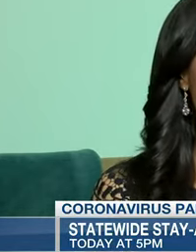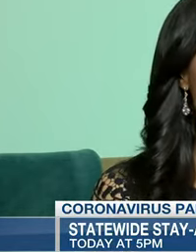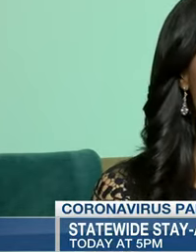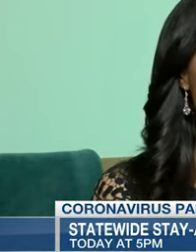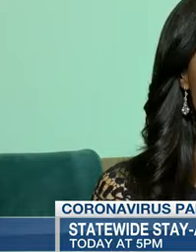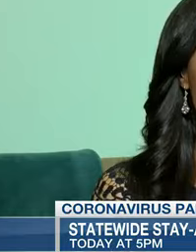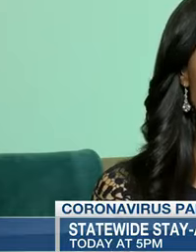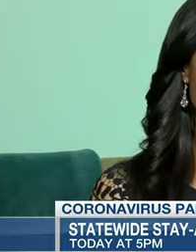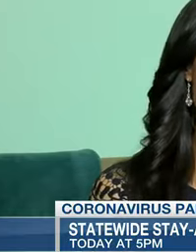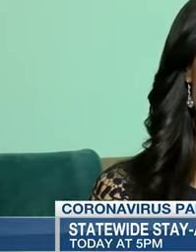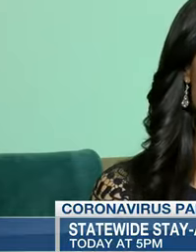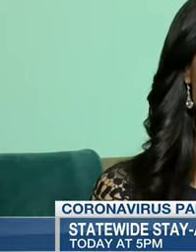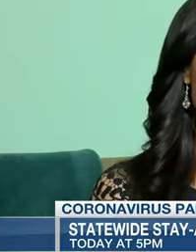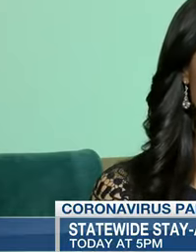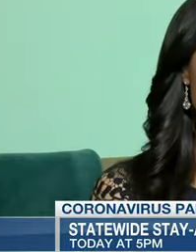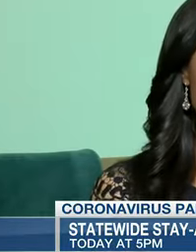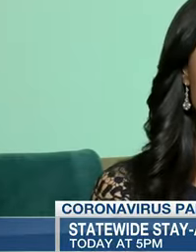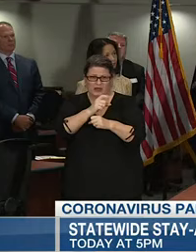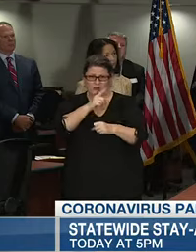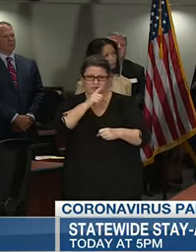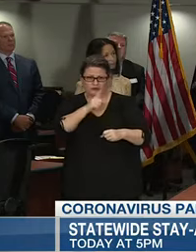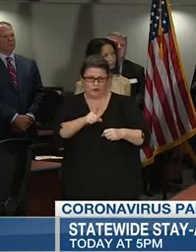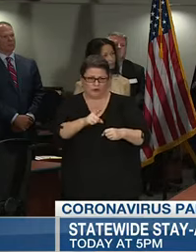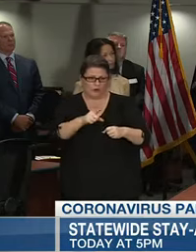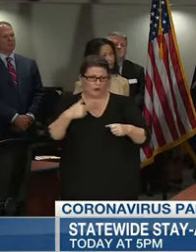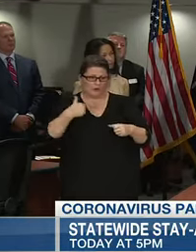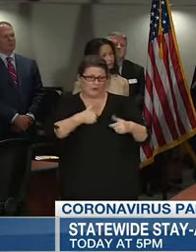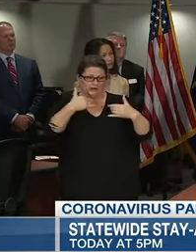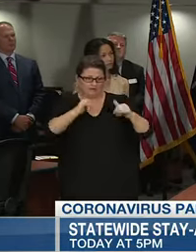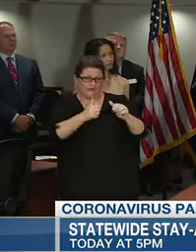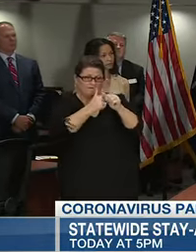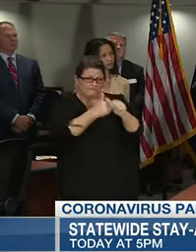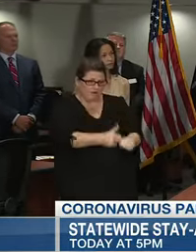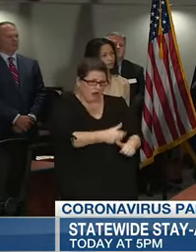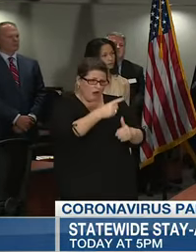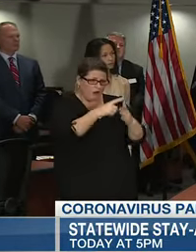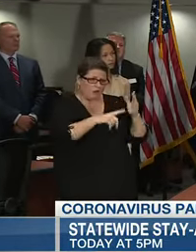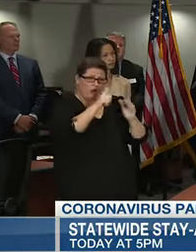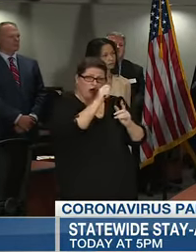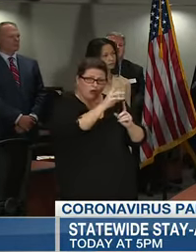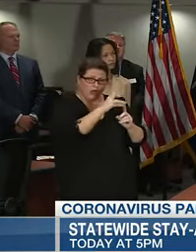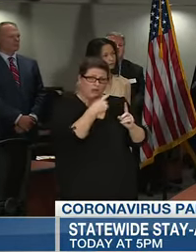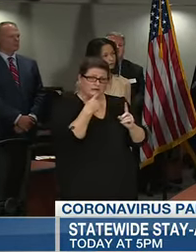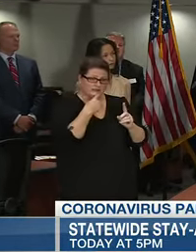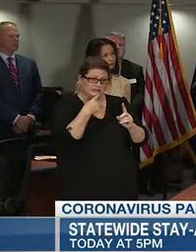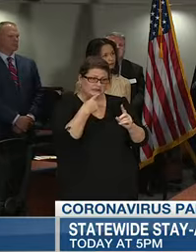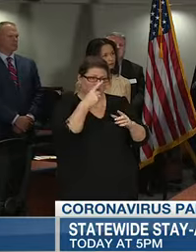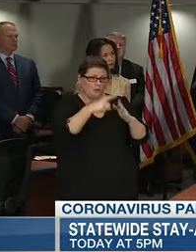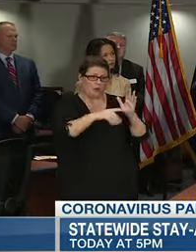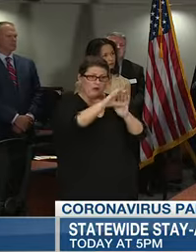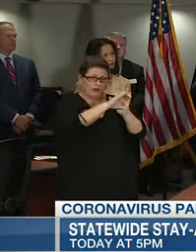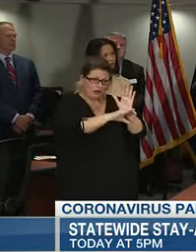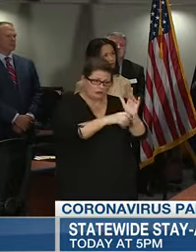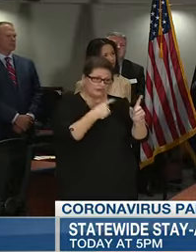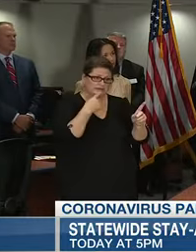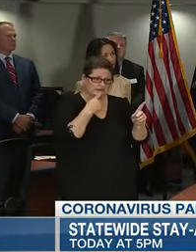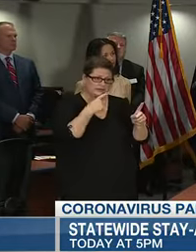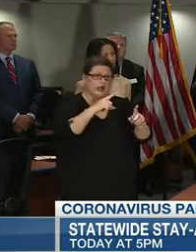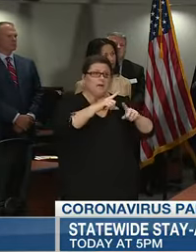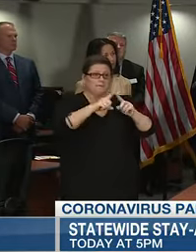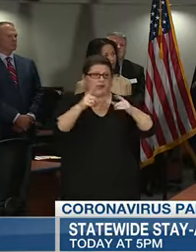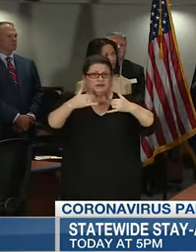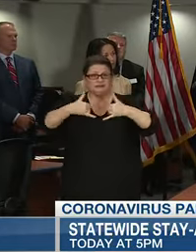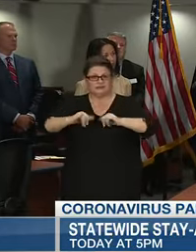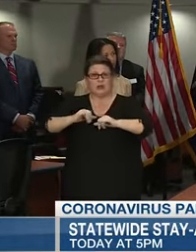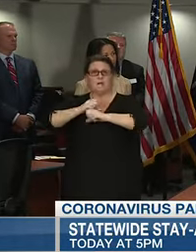that announcement yesterday afternoon. Now, under the order, all South Carolinians must remain at home or at work unless visiting